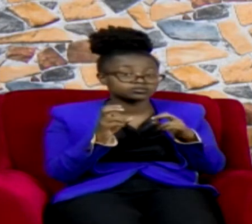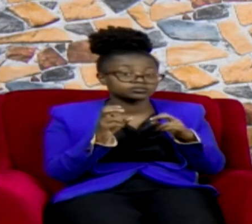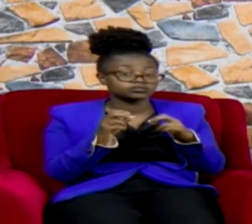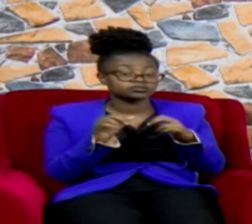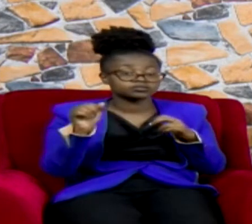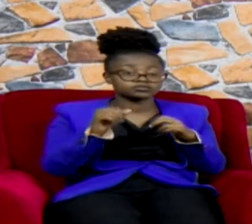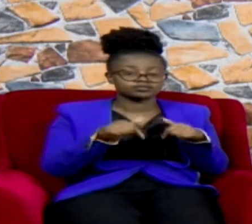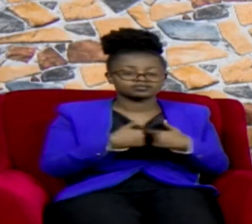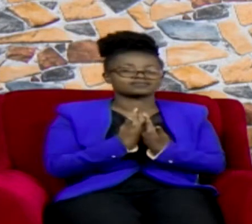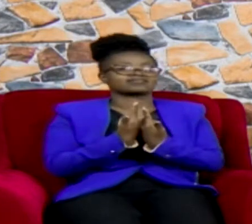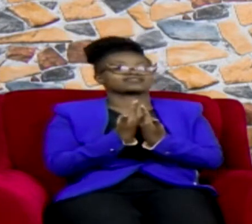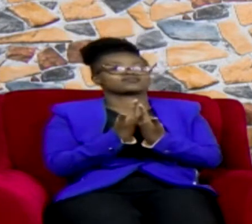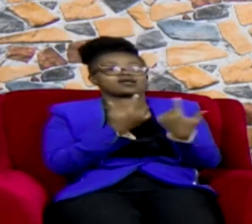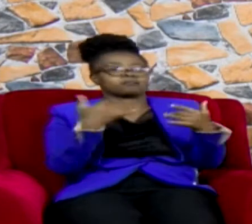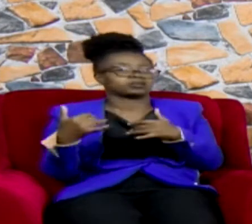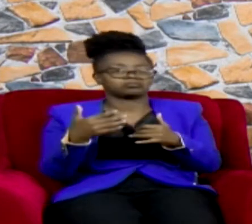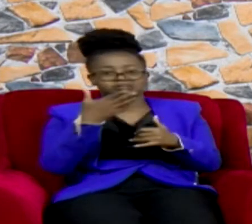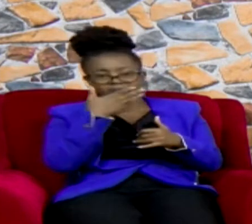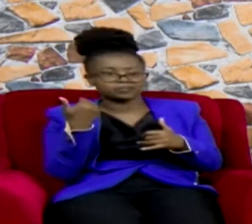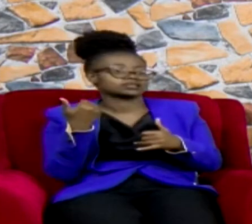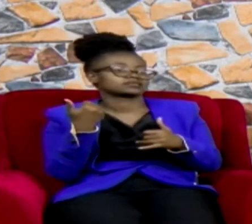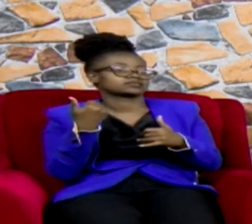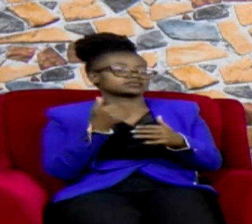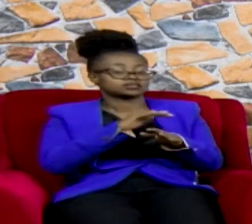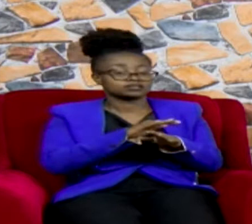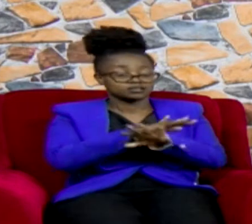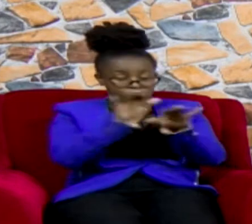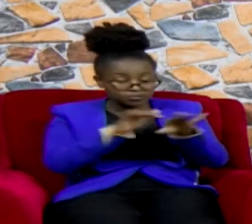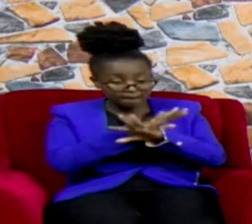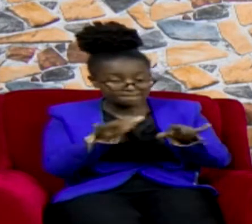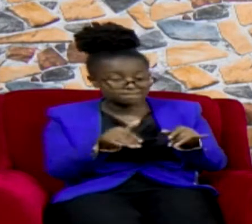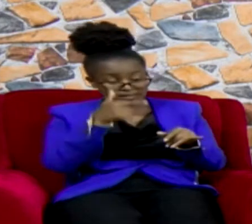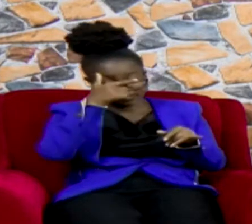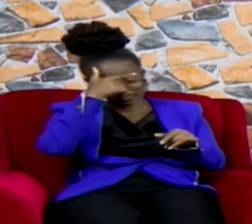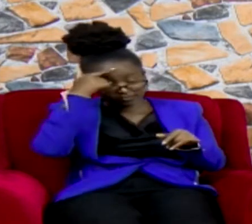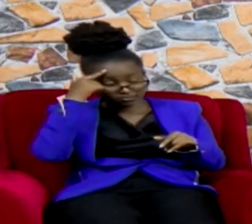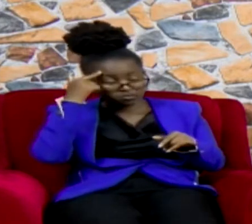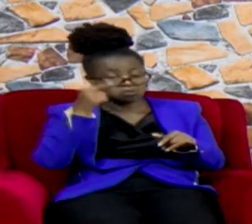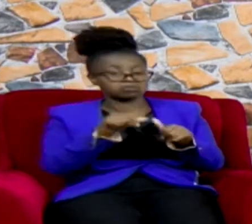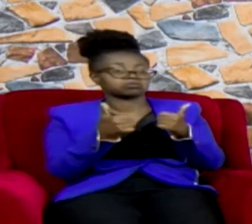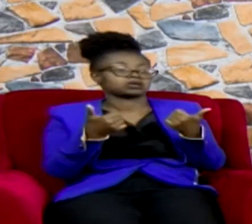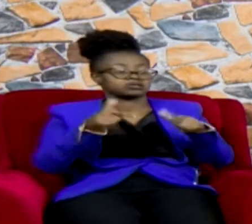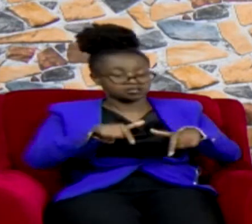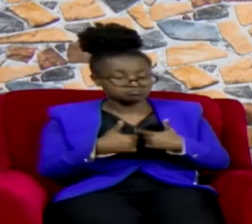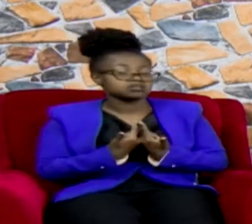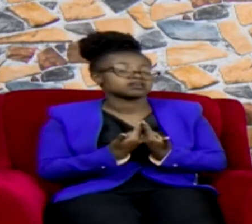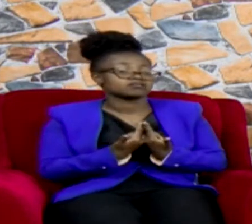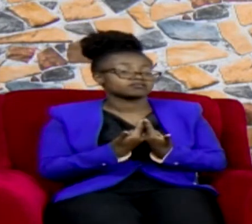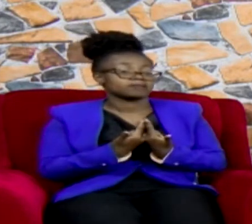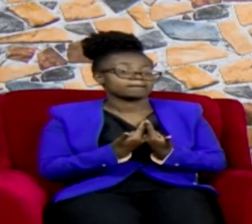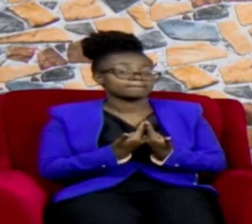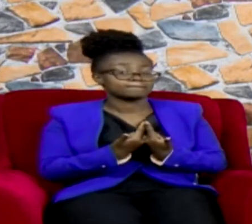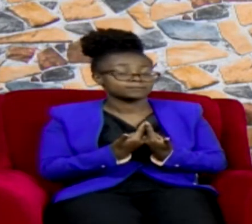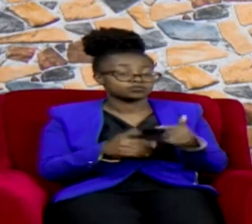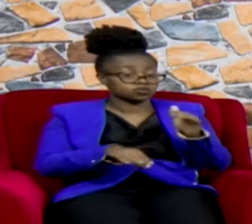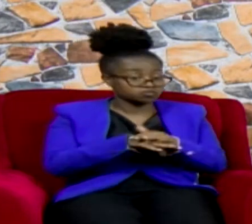play, yeah, very good. In fact, we have the best swimmers in our school. Oh, because it's their own solo. business, like Yeah. me and myself You and see, nothing else.